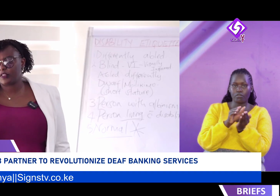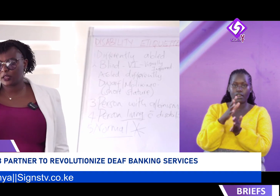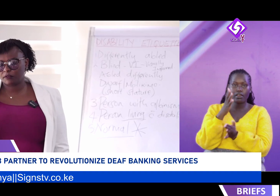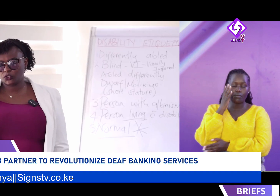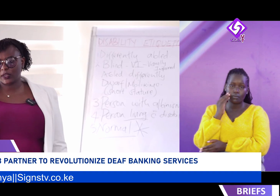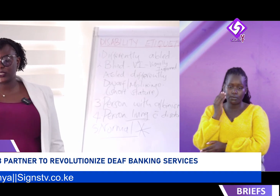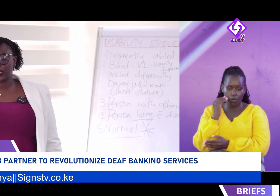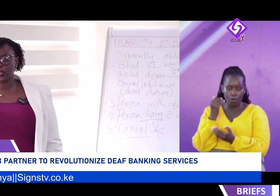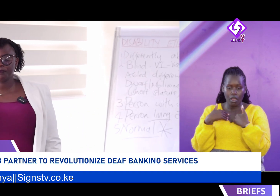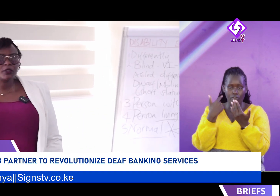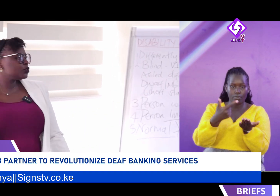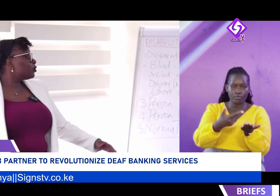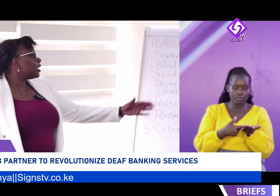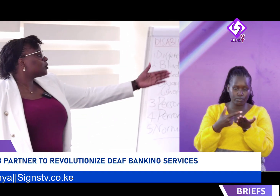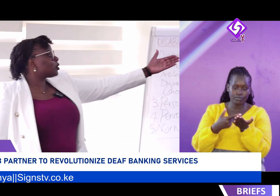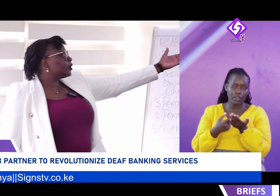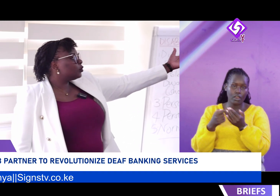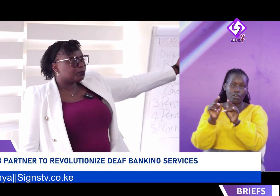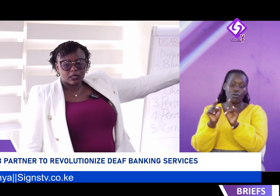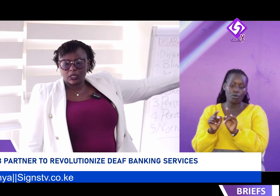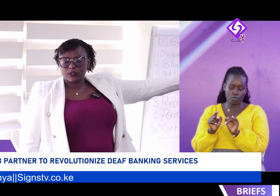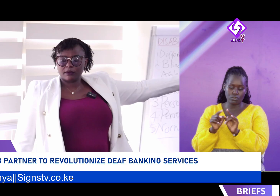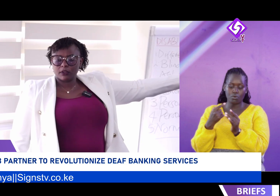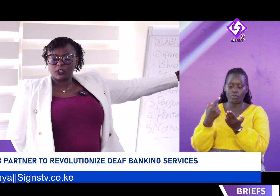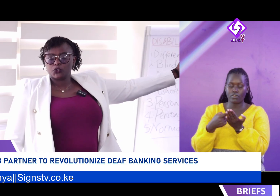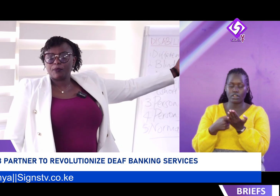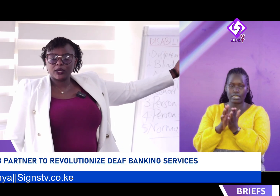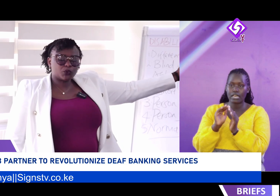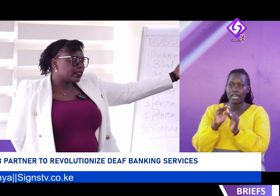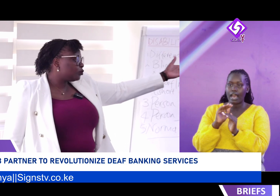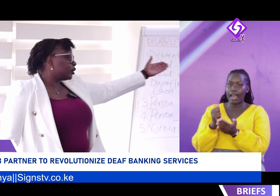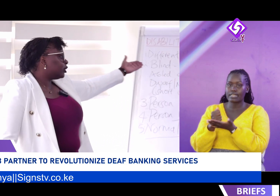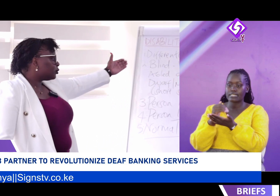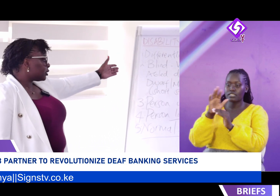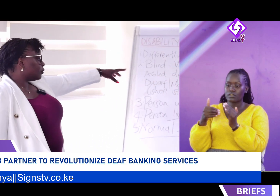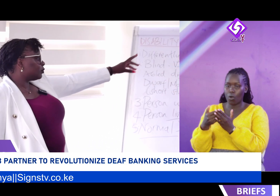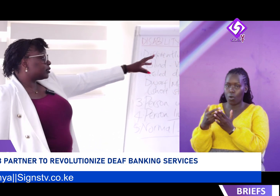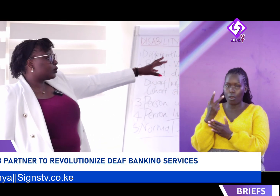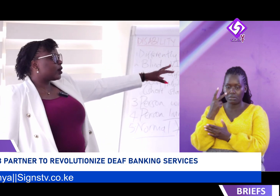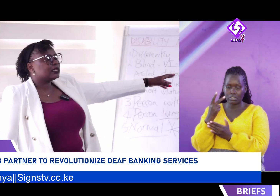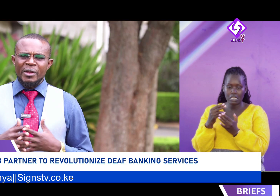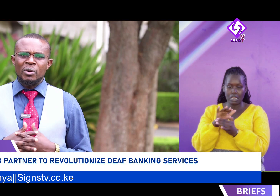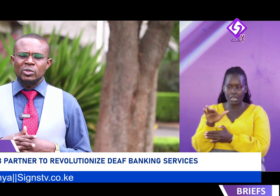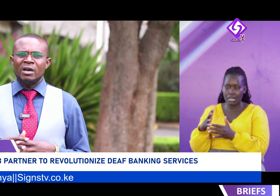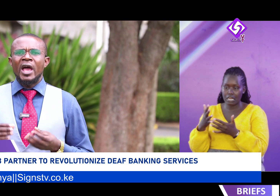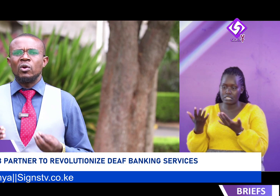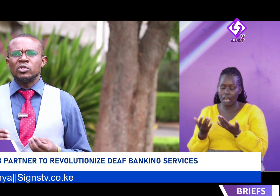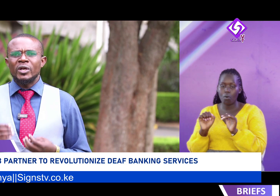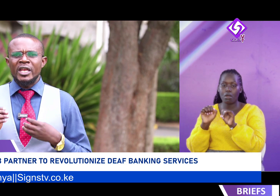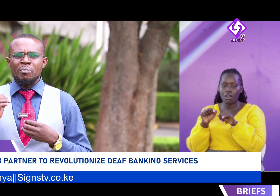a discussion, and we've also gone through Assistol and seen what are the areas that how it can be able to serve, and also what